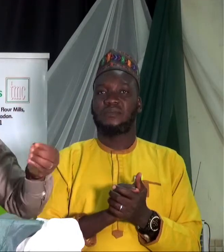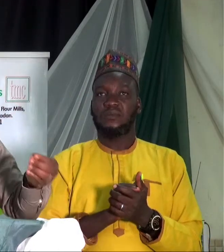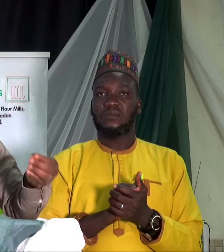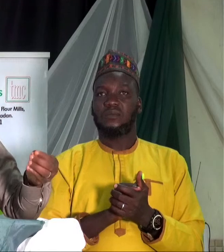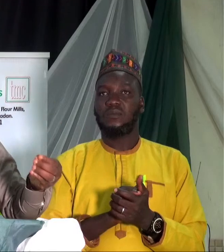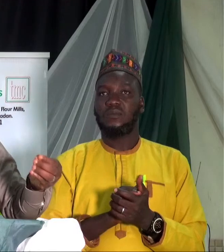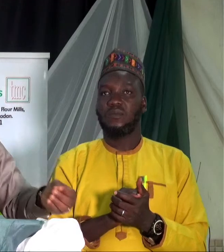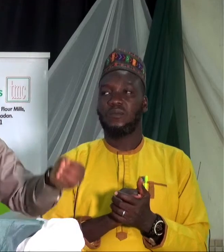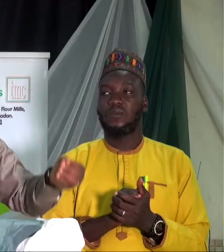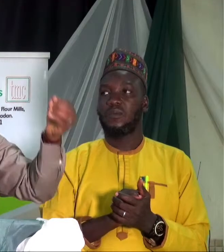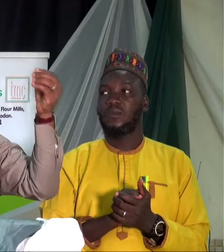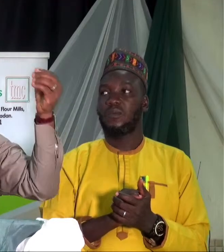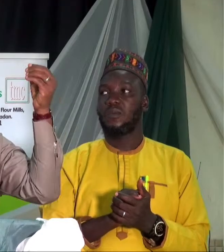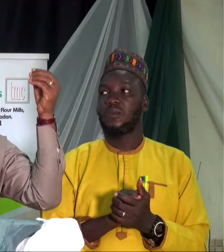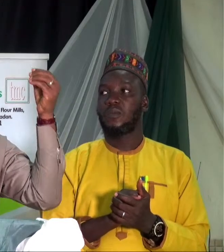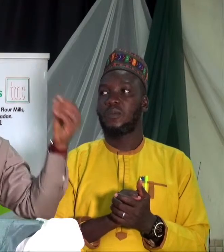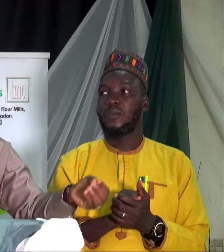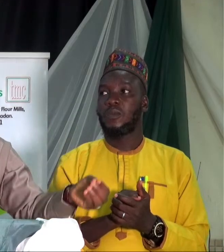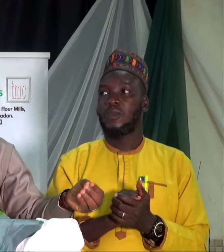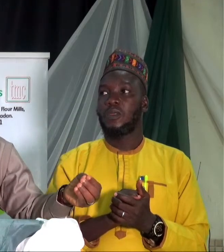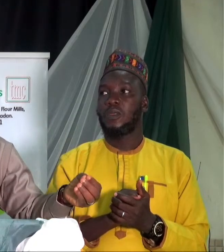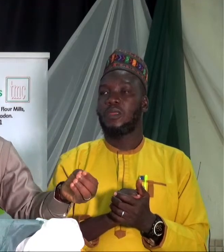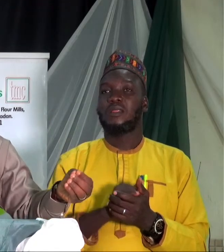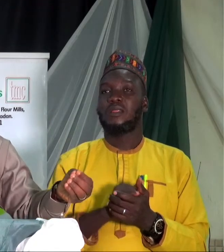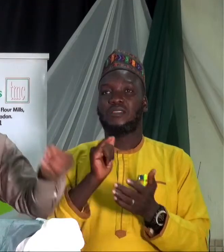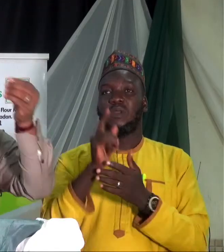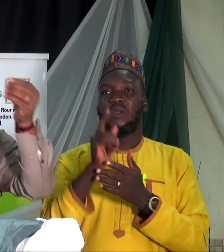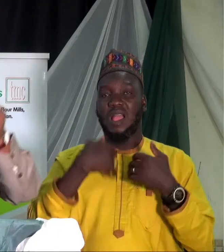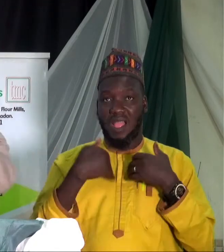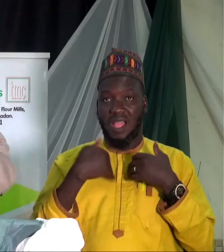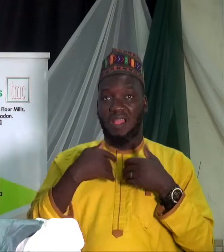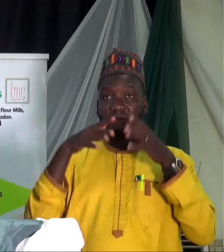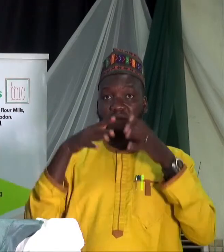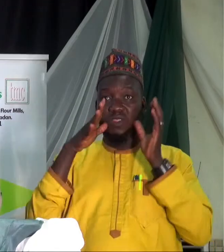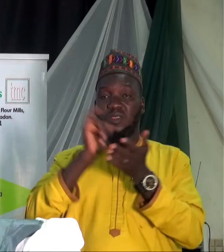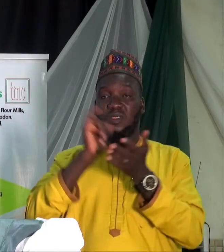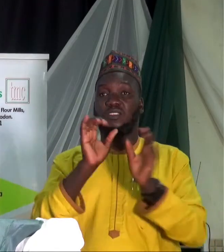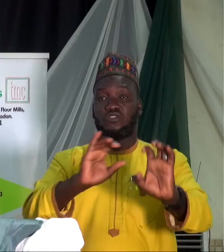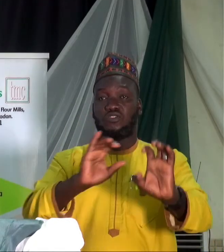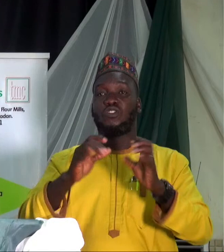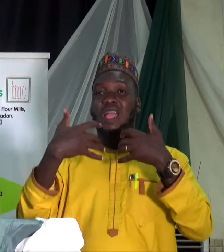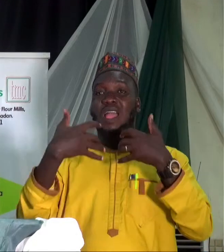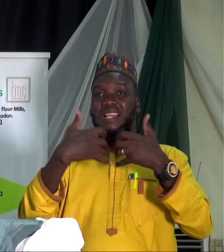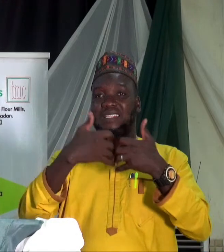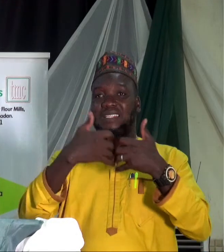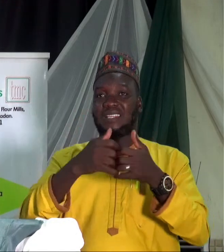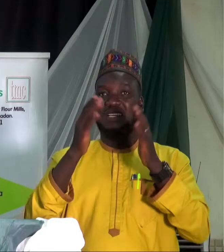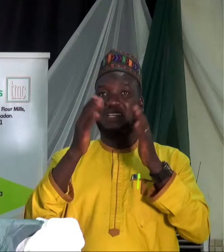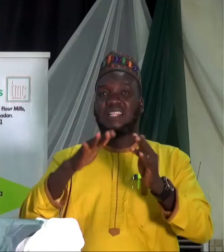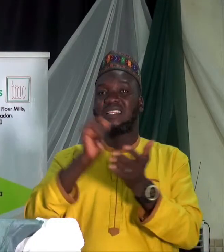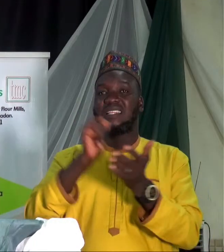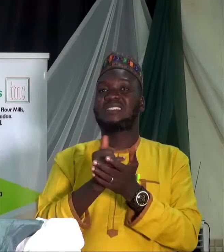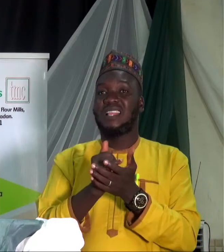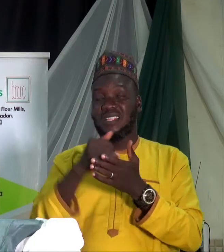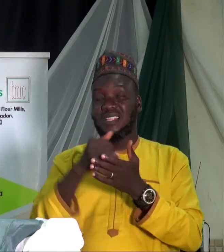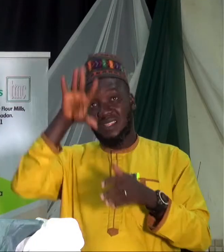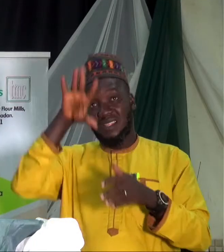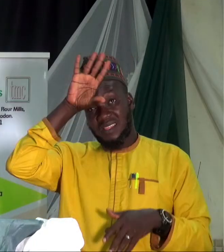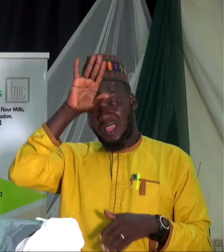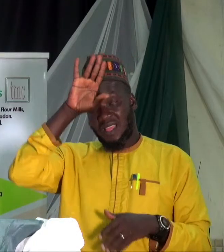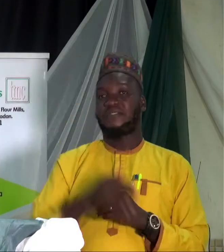musulumi to se either electrical engineering abi electrical electronics wa ti won dey itself